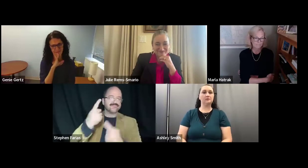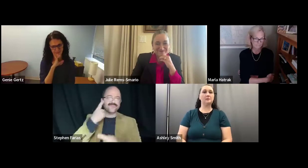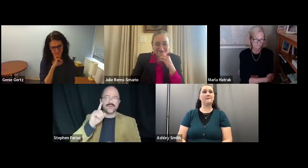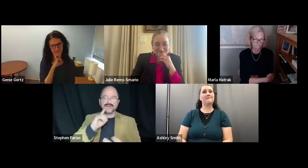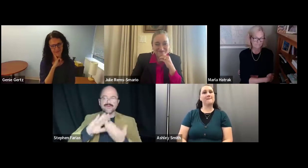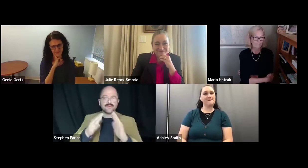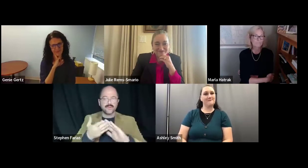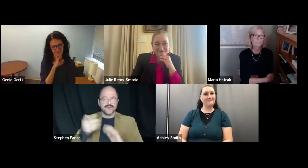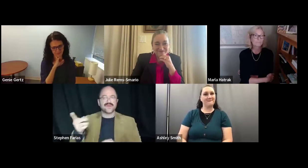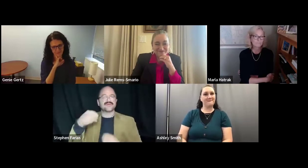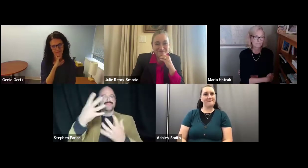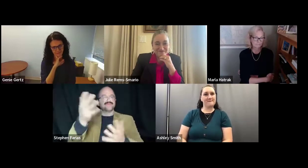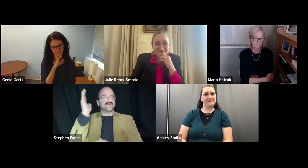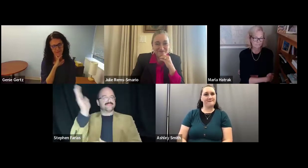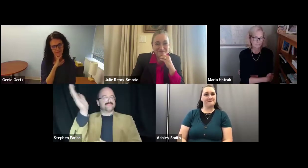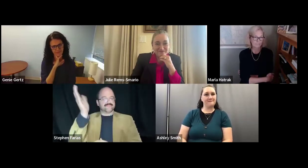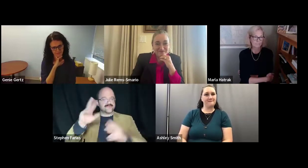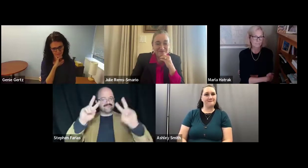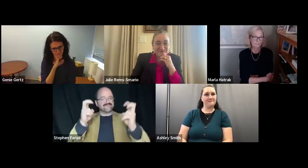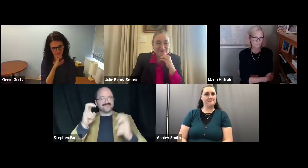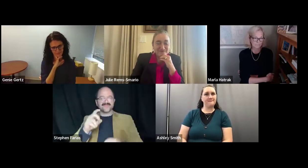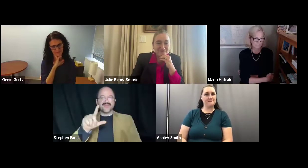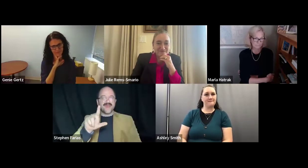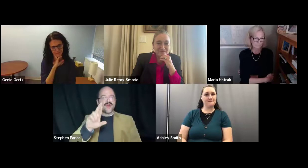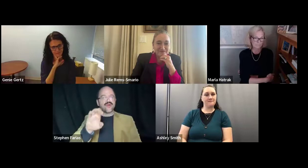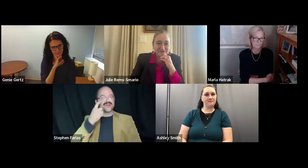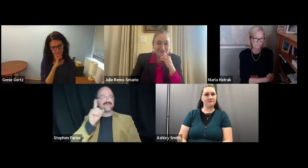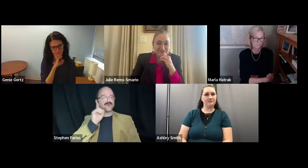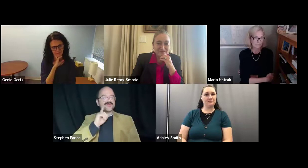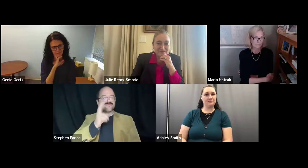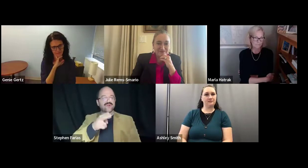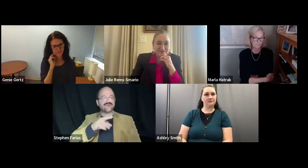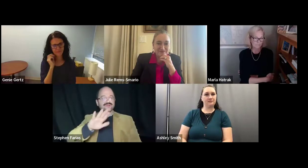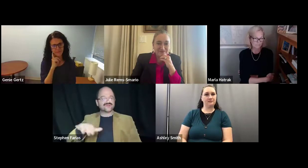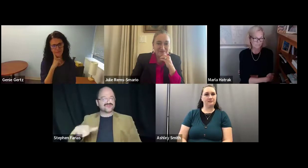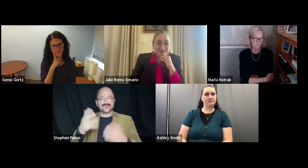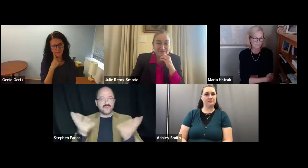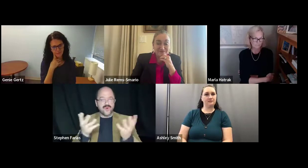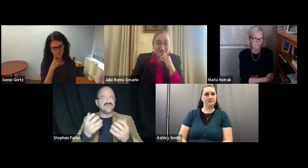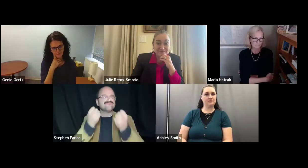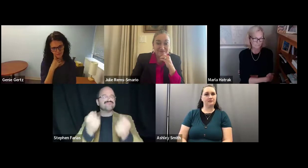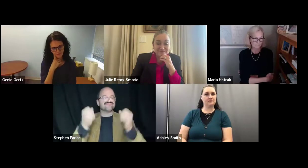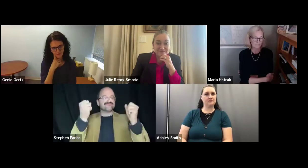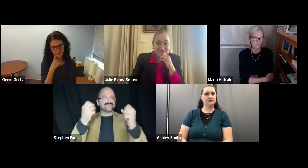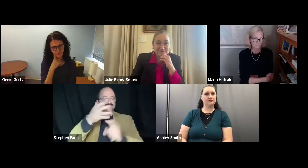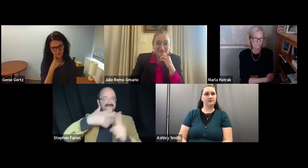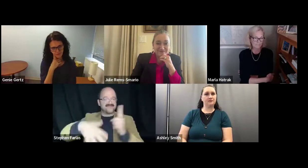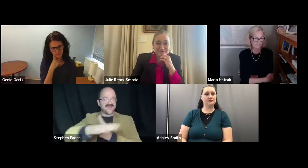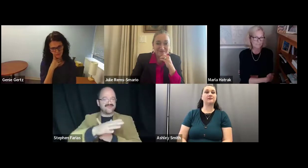And Tawny Holmes, who has been a longstanding advocate for the deaf community, spoke about the least restrictive environment for deaf and hard of